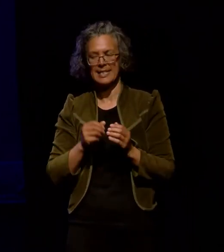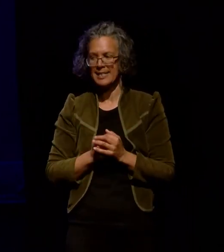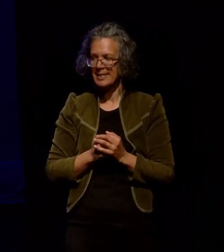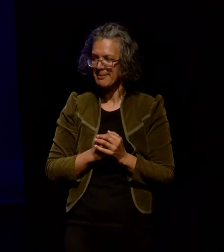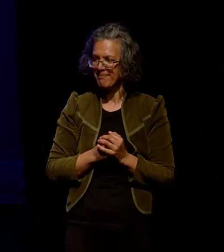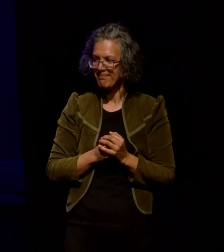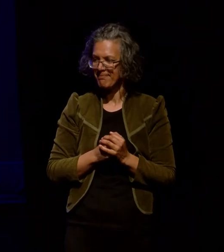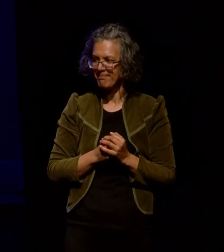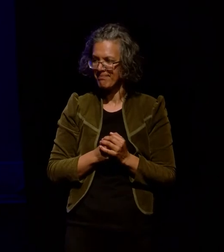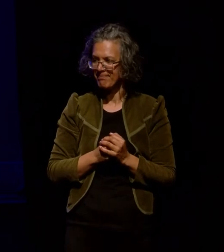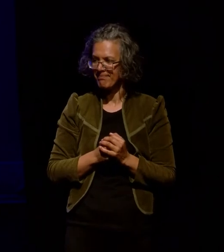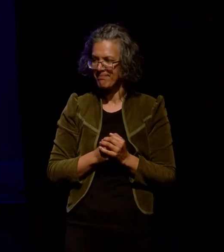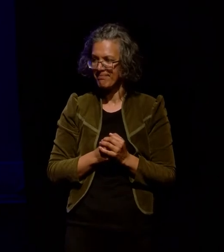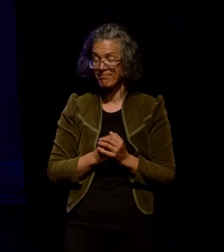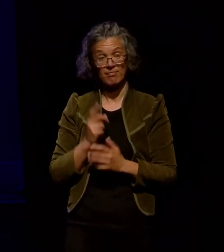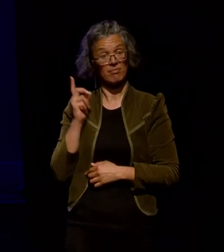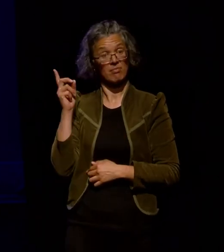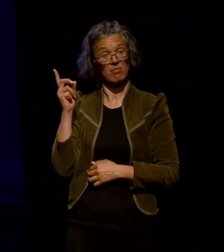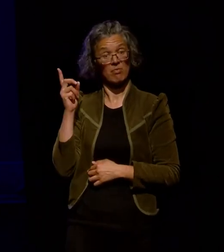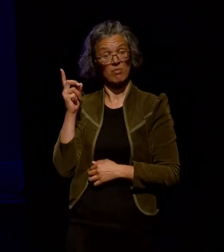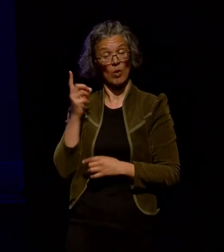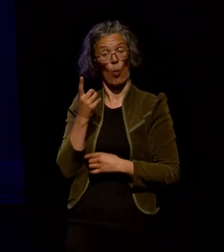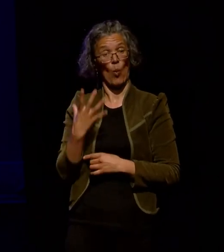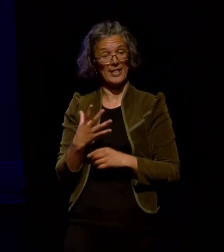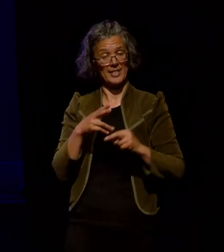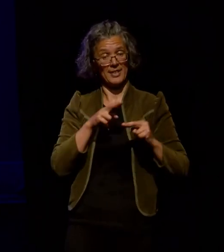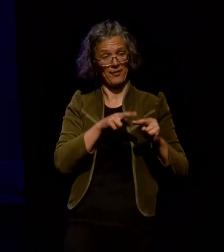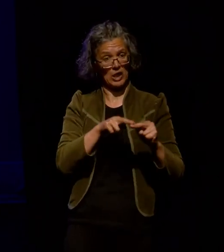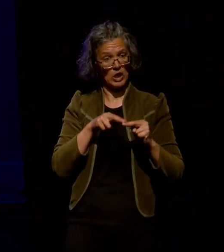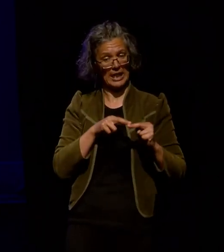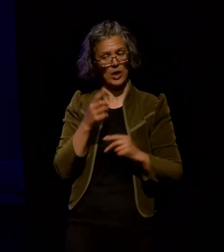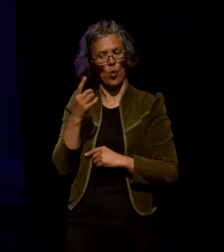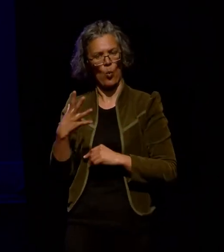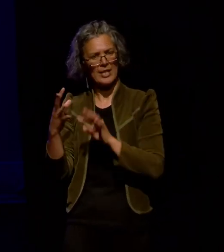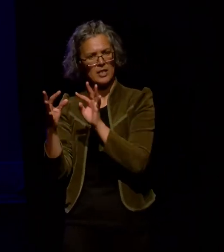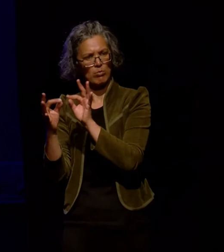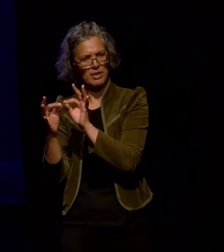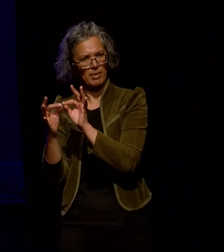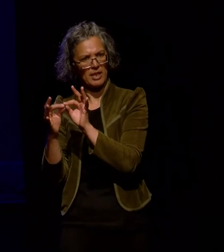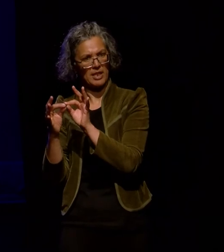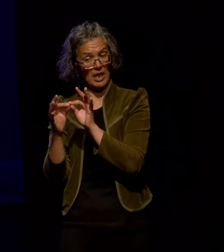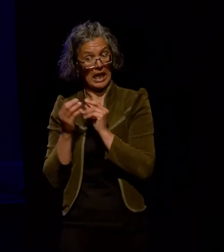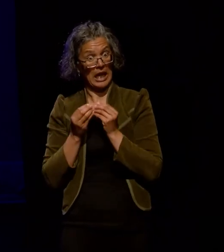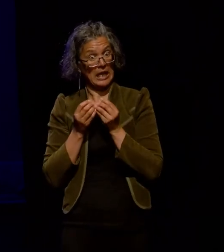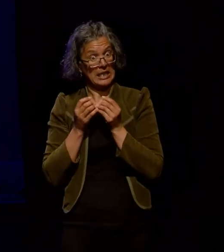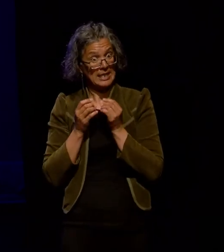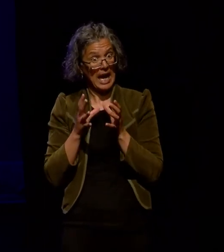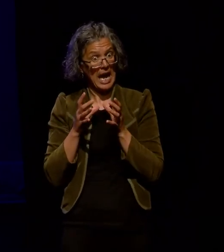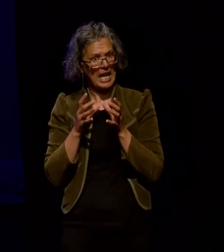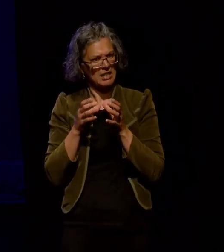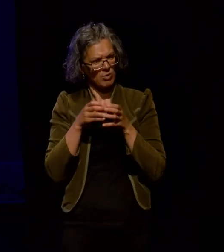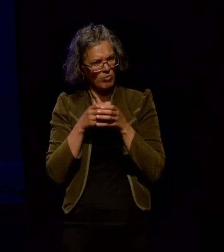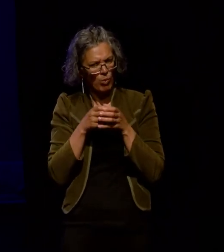The Pacific Libraries Network has met a couple of times, once in Fiji and once in Brisbane. We're still in our infancy, but we have a vision and a